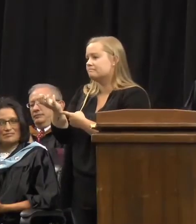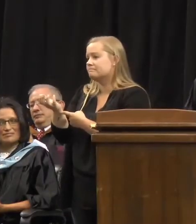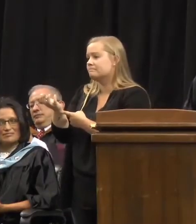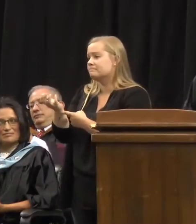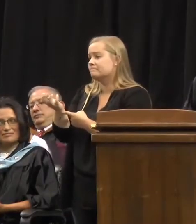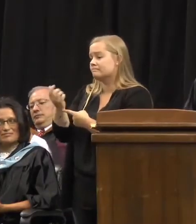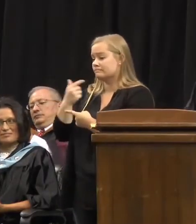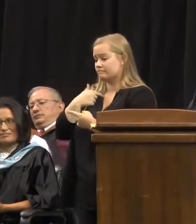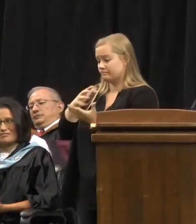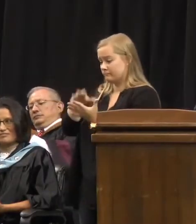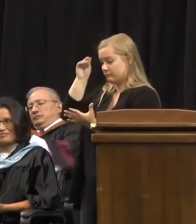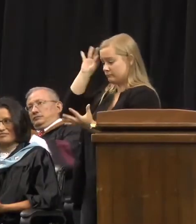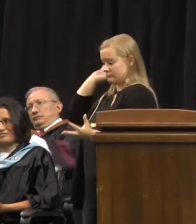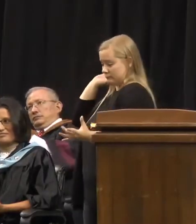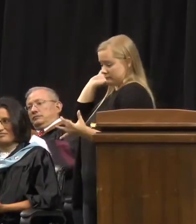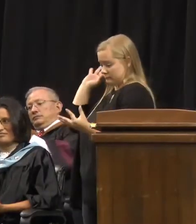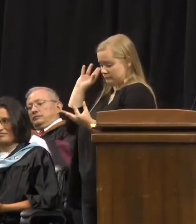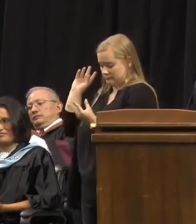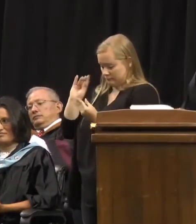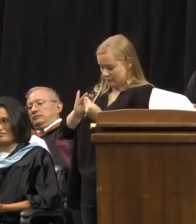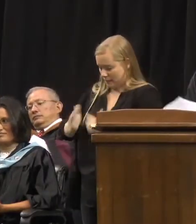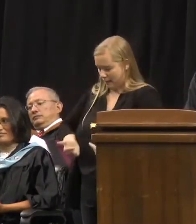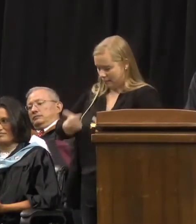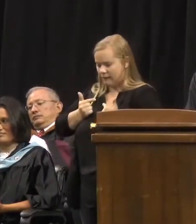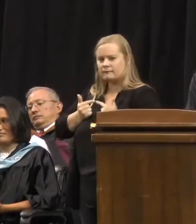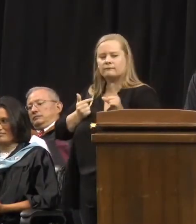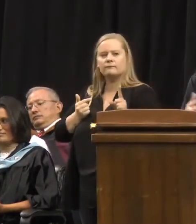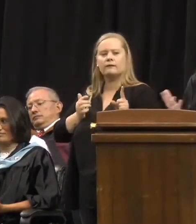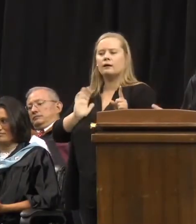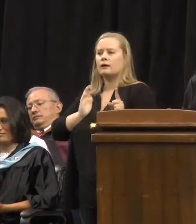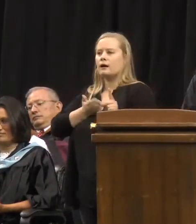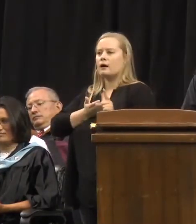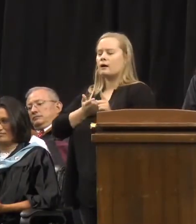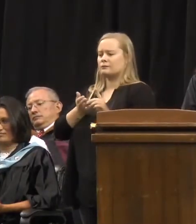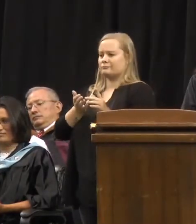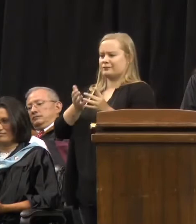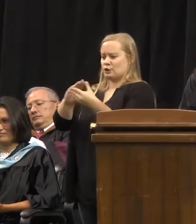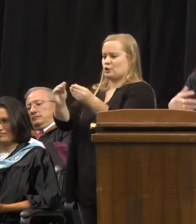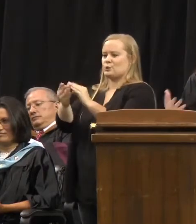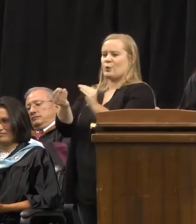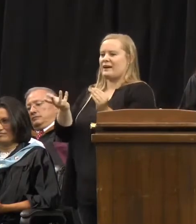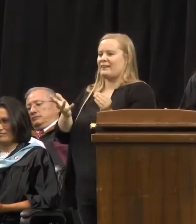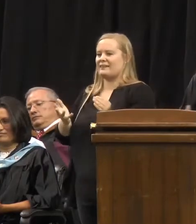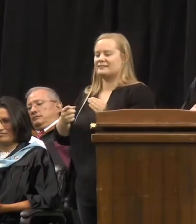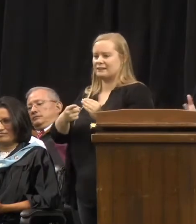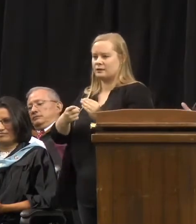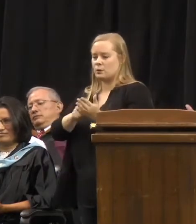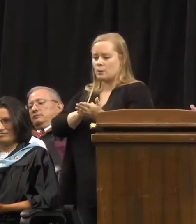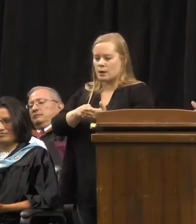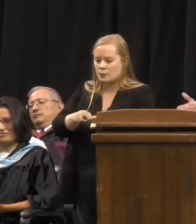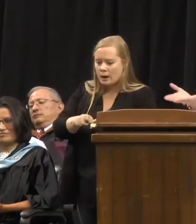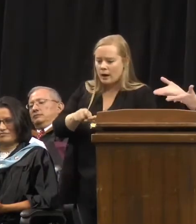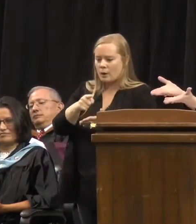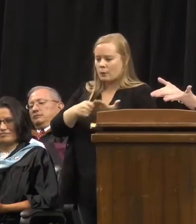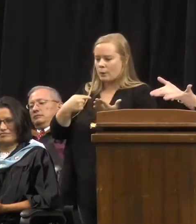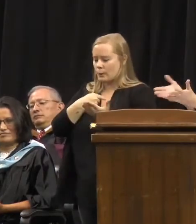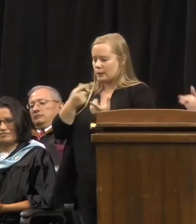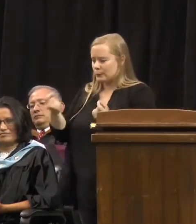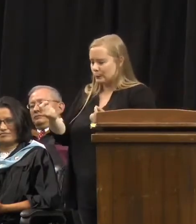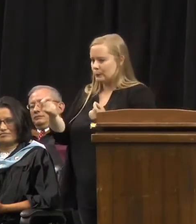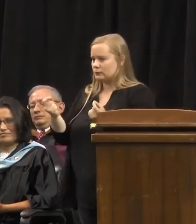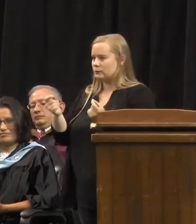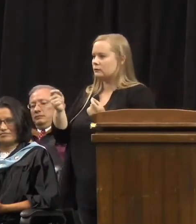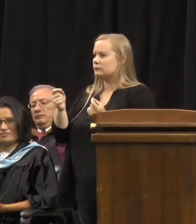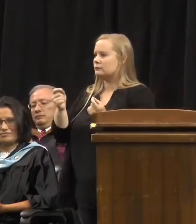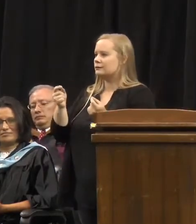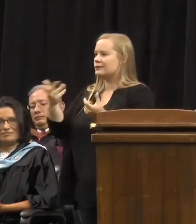learned from my life's journey, my story. You see, our lives are simply a story. We write our verses, we write our words, and tonight,